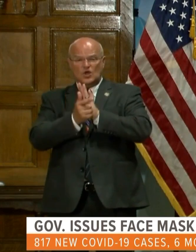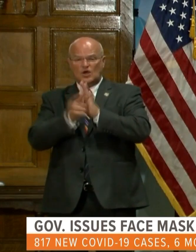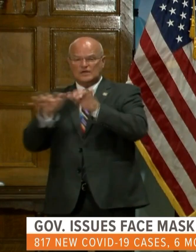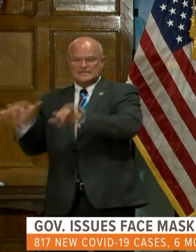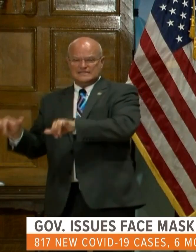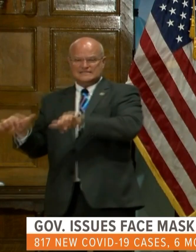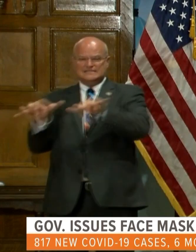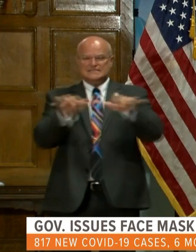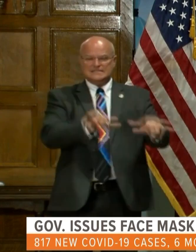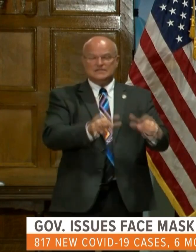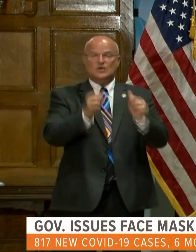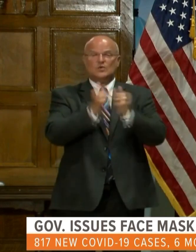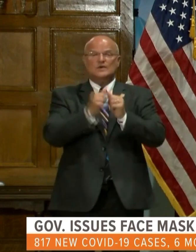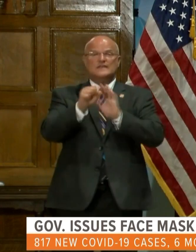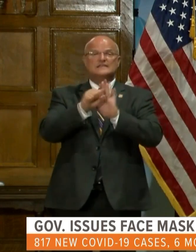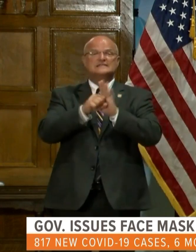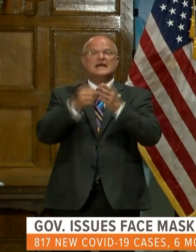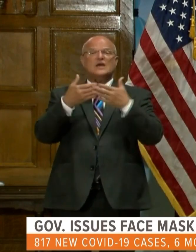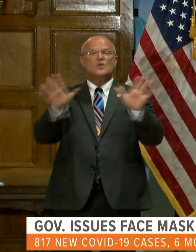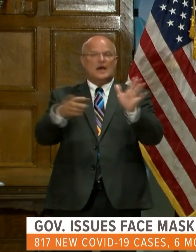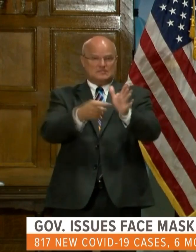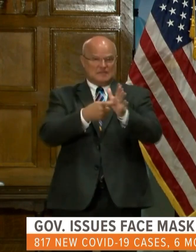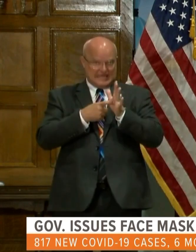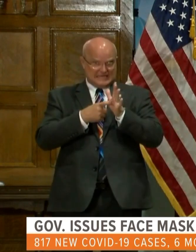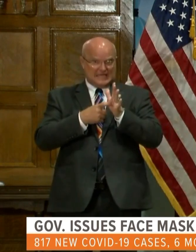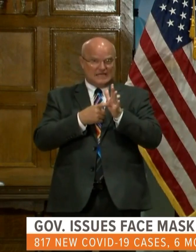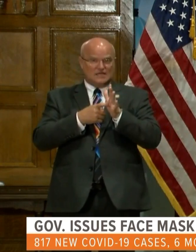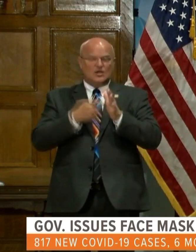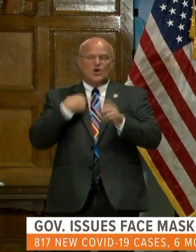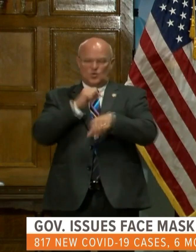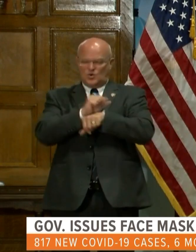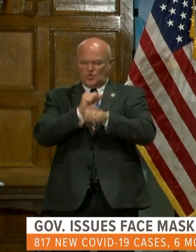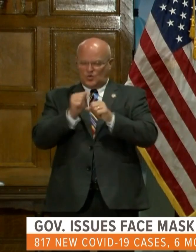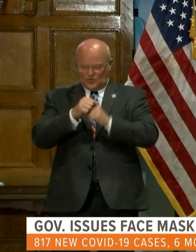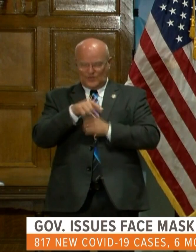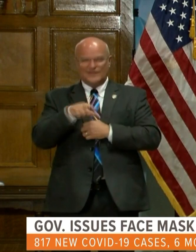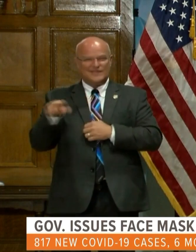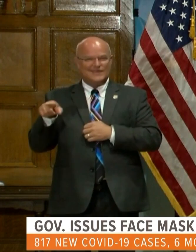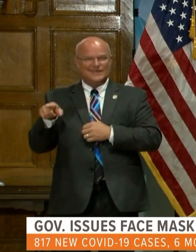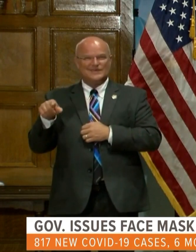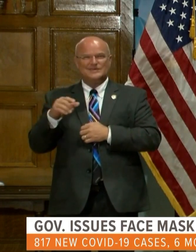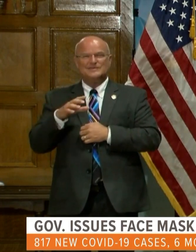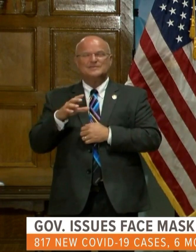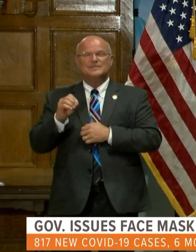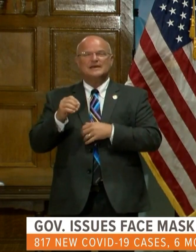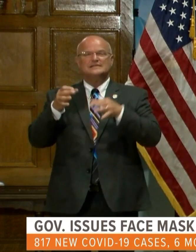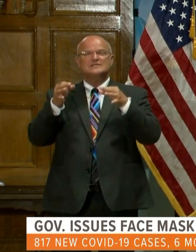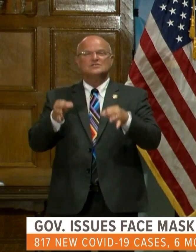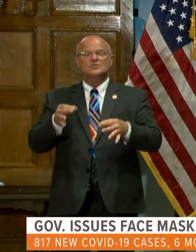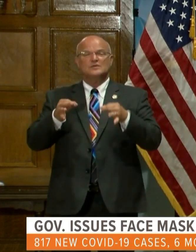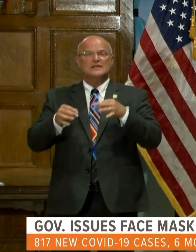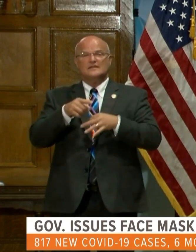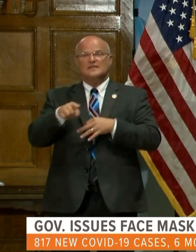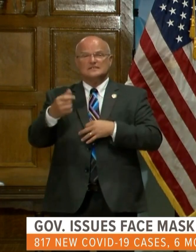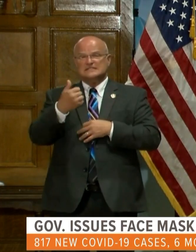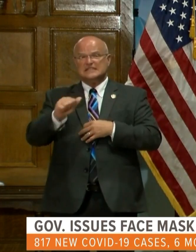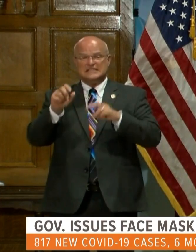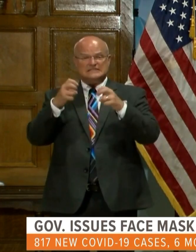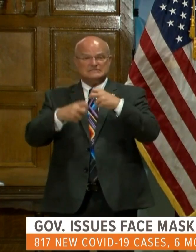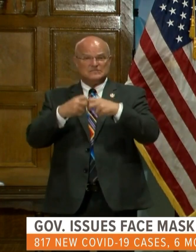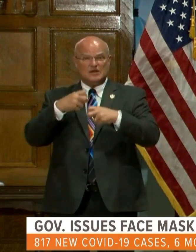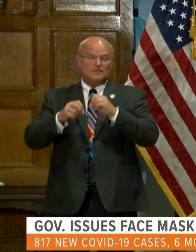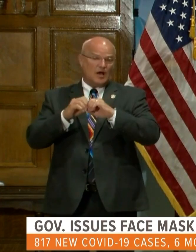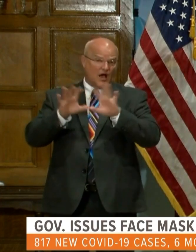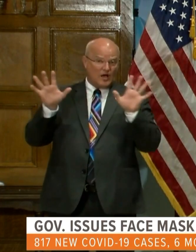with the statewide mandate, and so we'll work with them and determine whether there's any issues